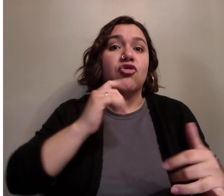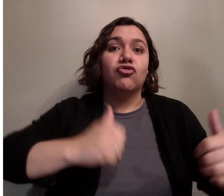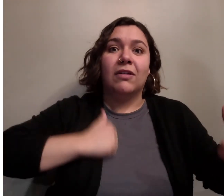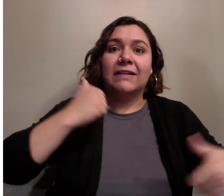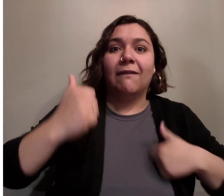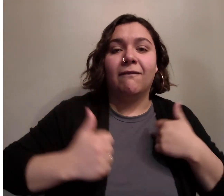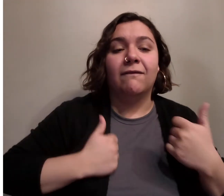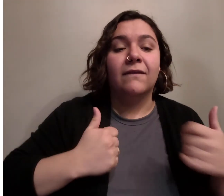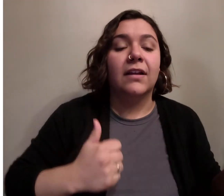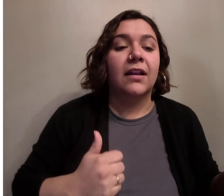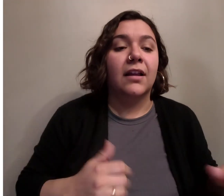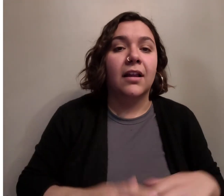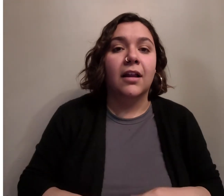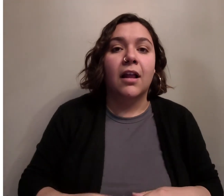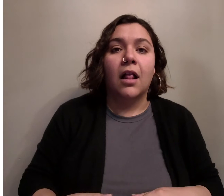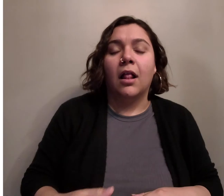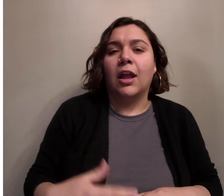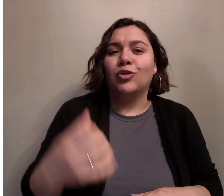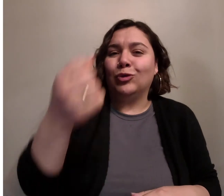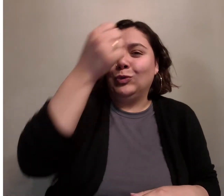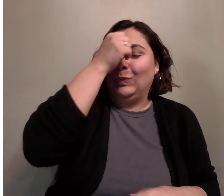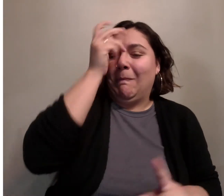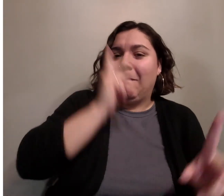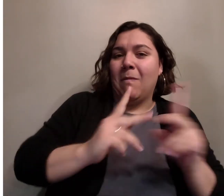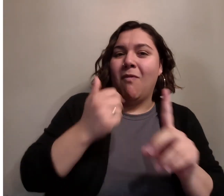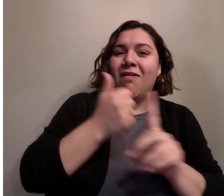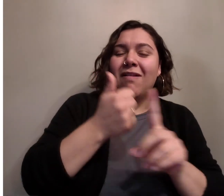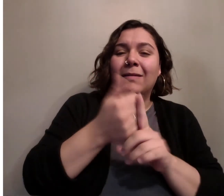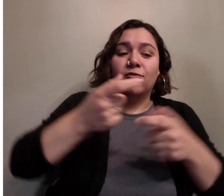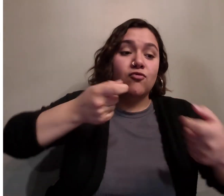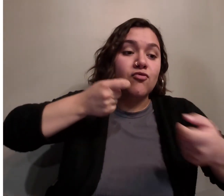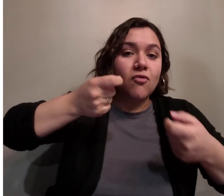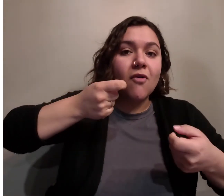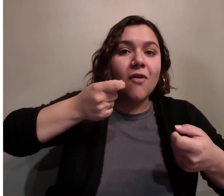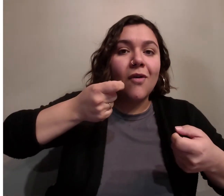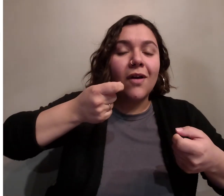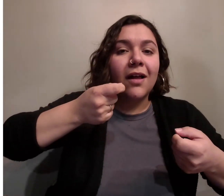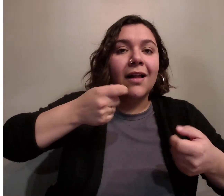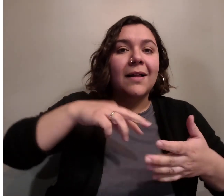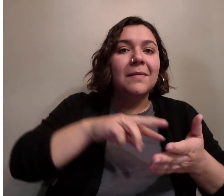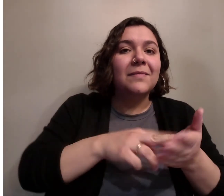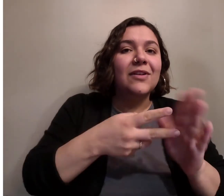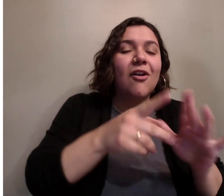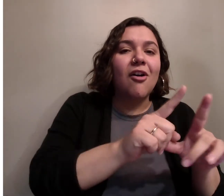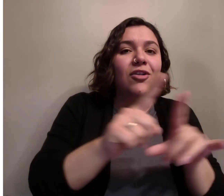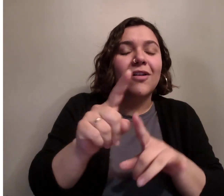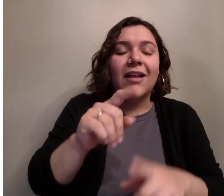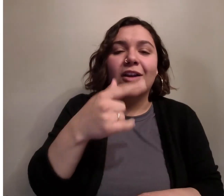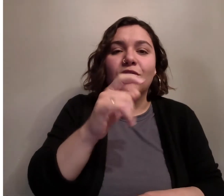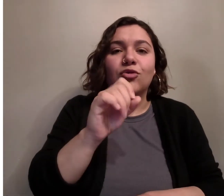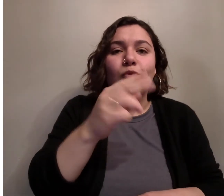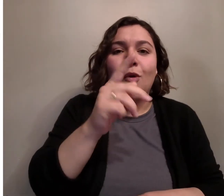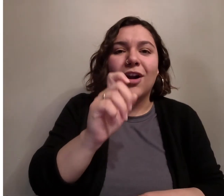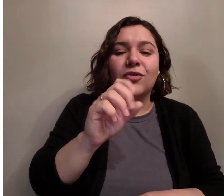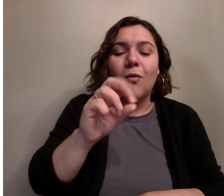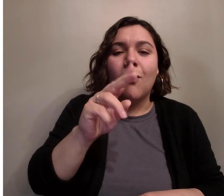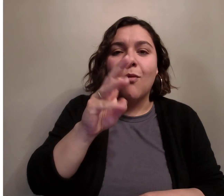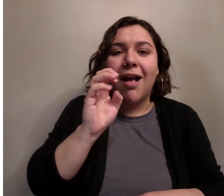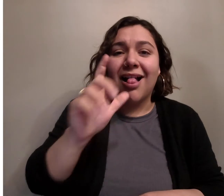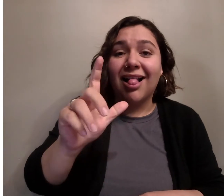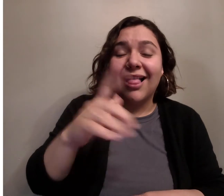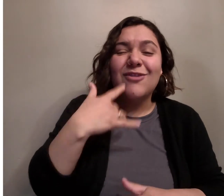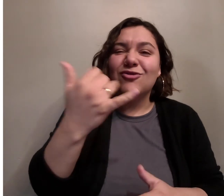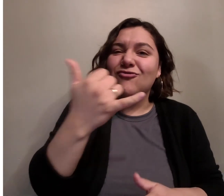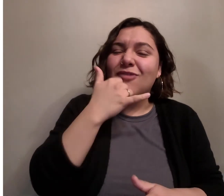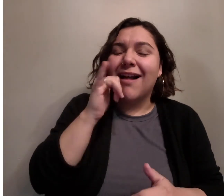how like aggressively incompetent the people in control are, so it almost feels like George Orwell was